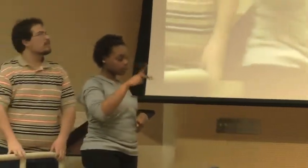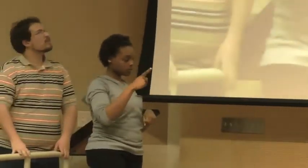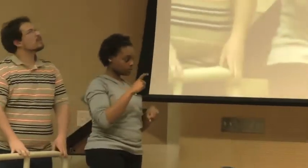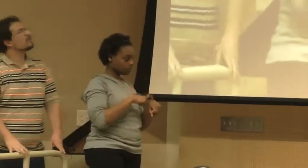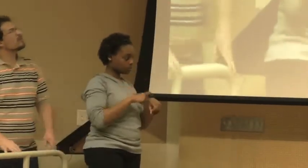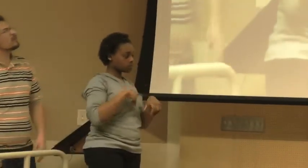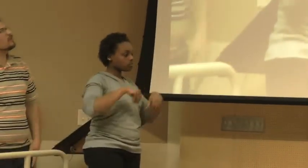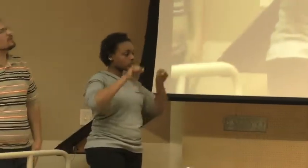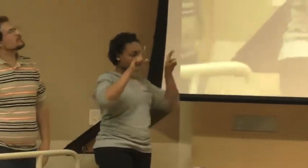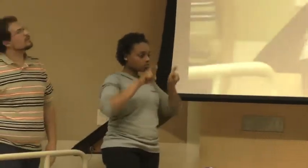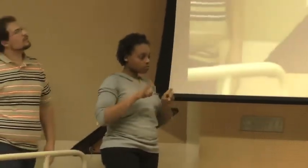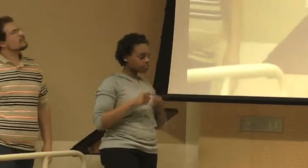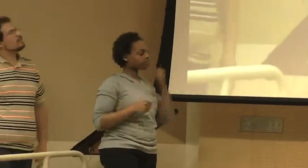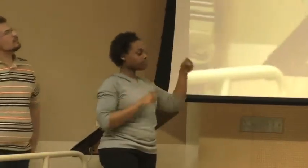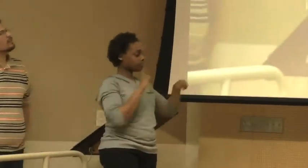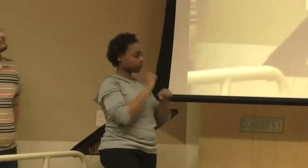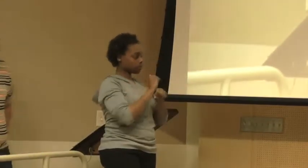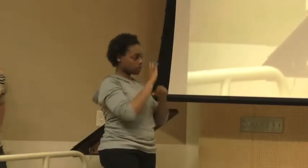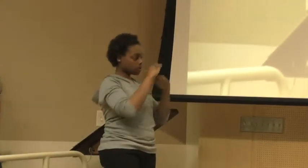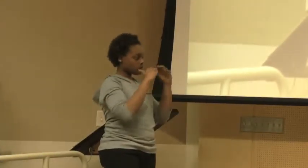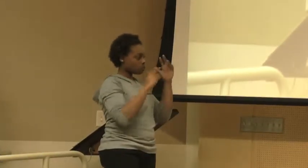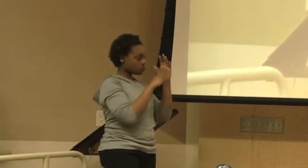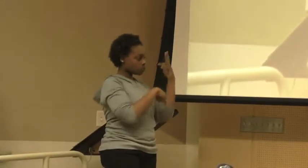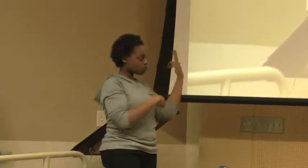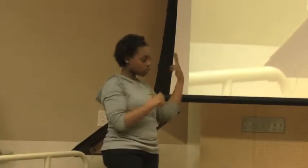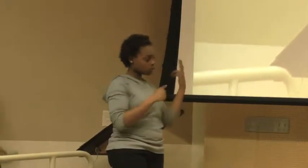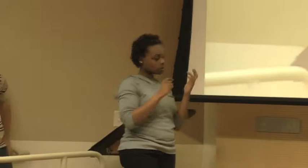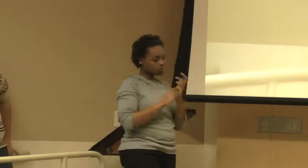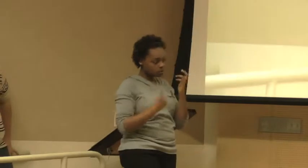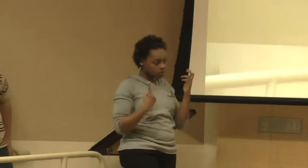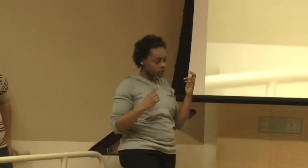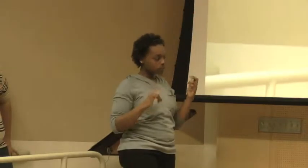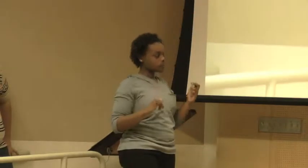I'm a third-year student, and I took the test.